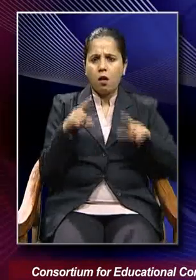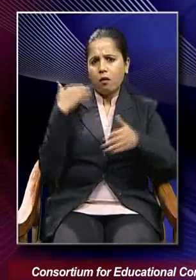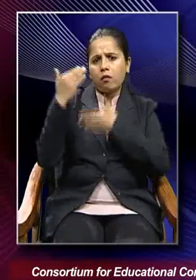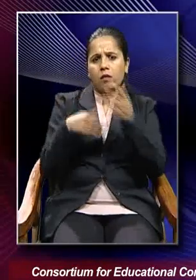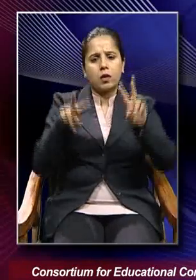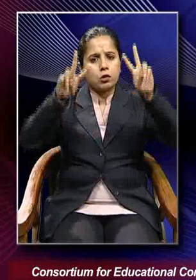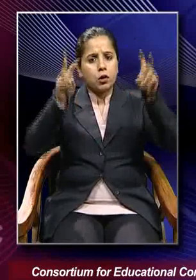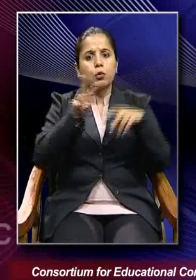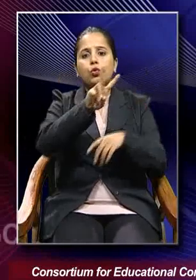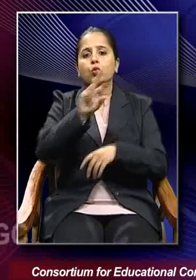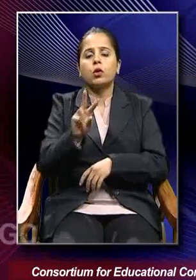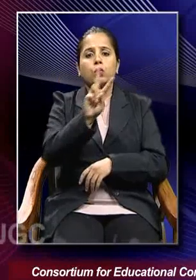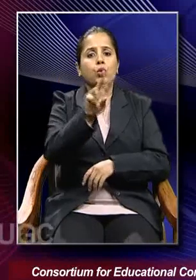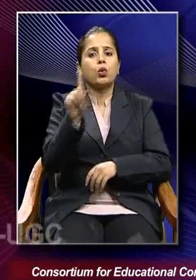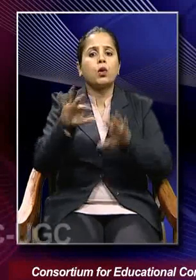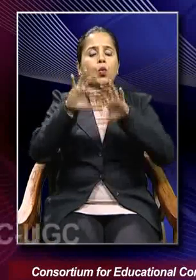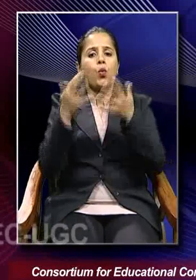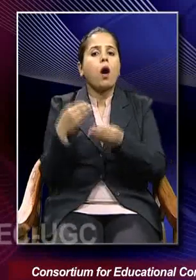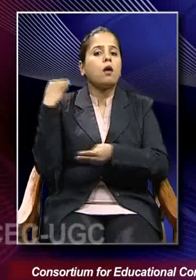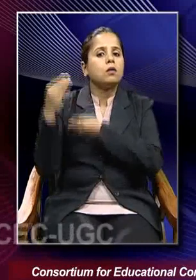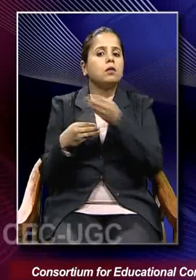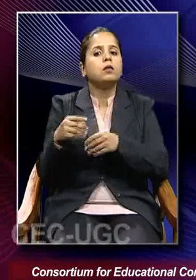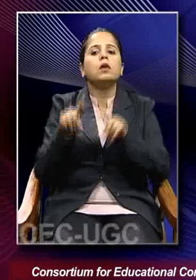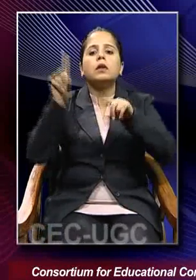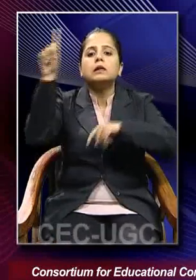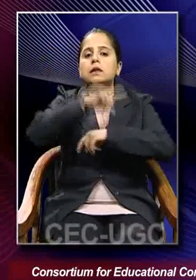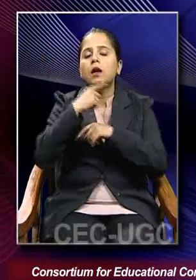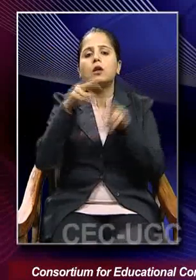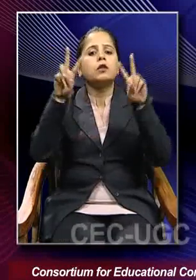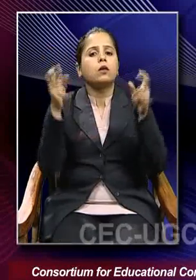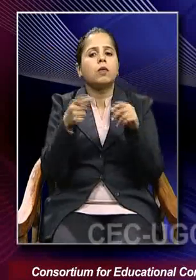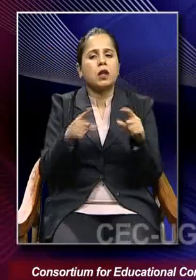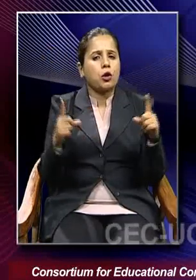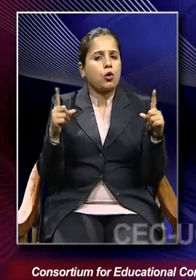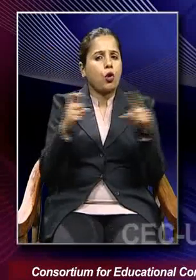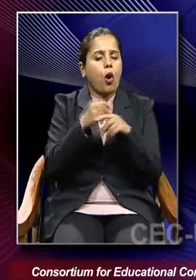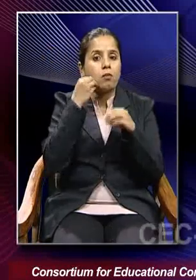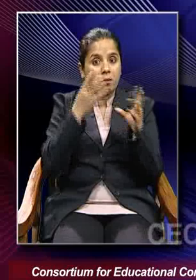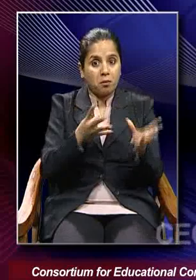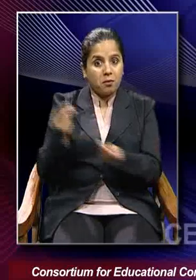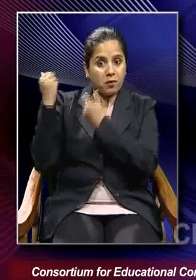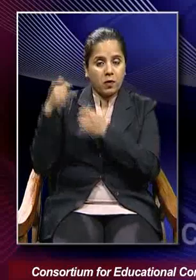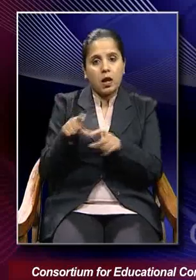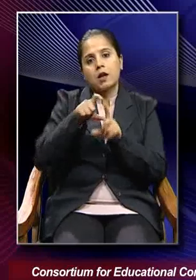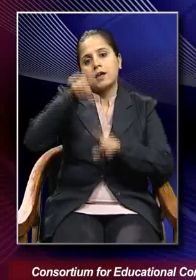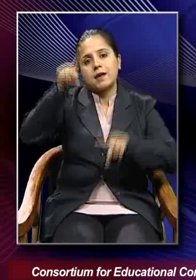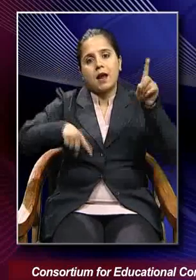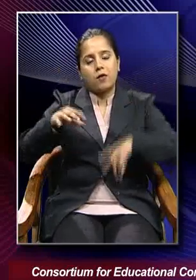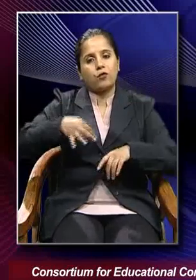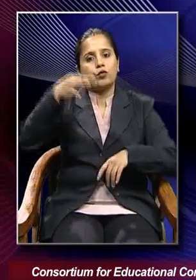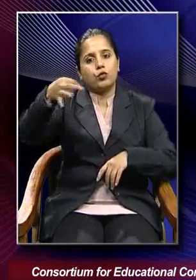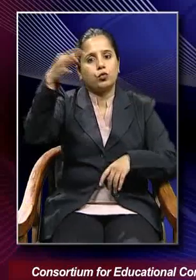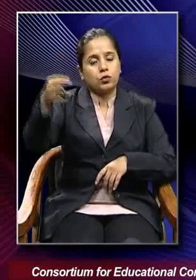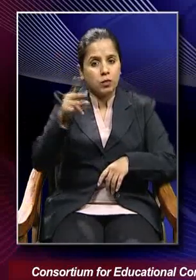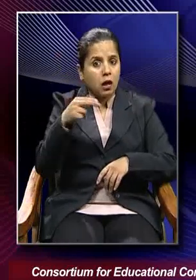for 2021 World Heritage Day was complex past, diverse futures. That is,